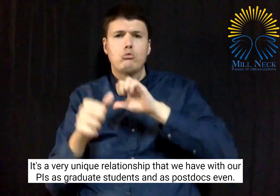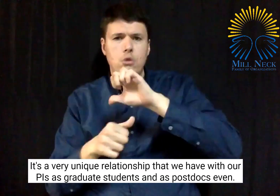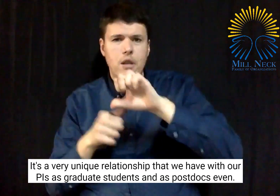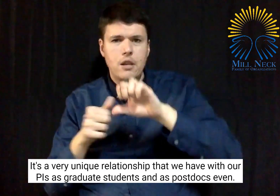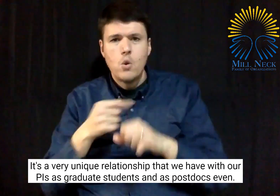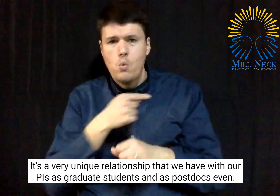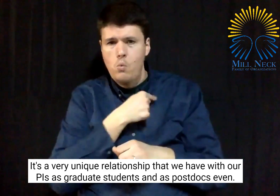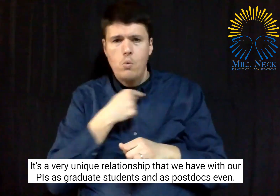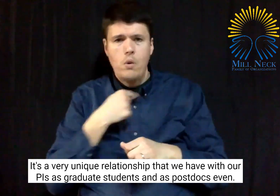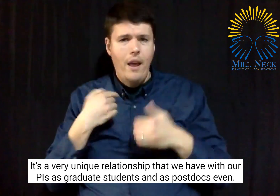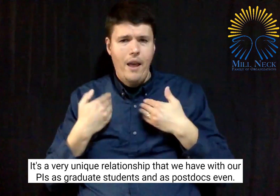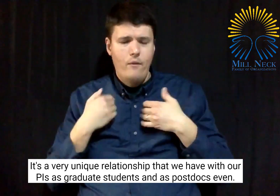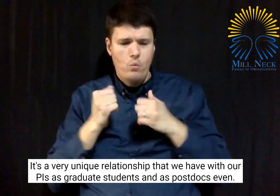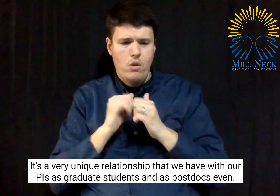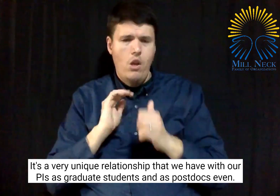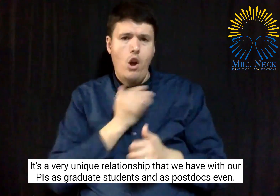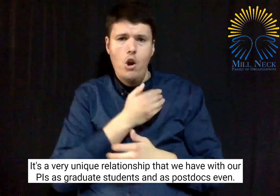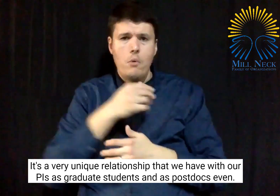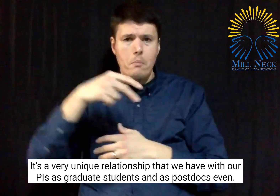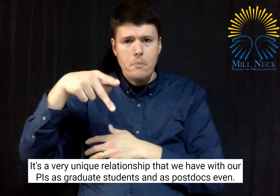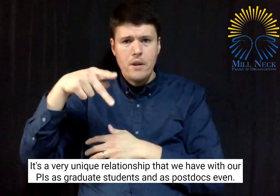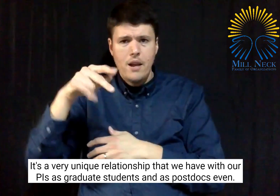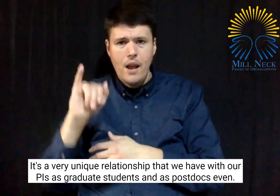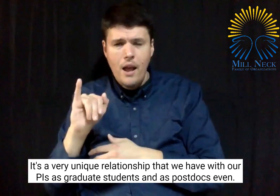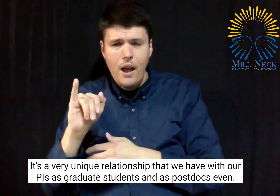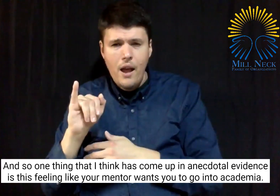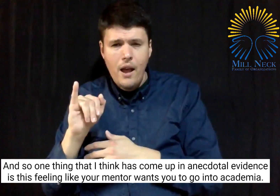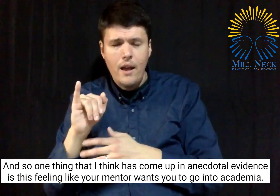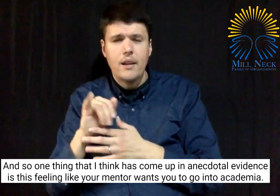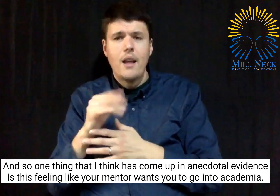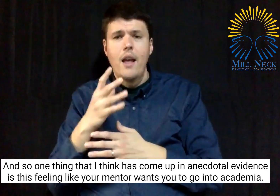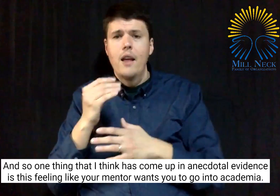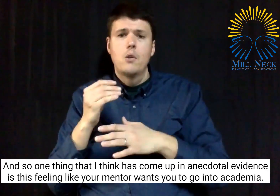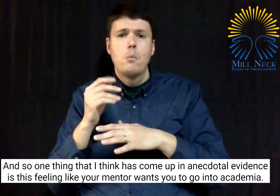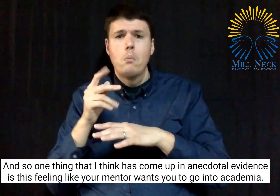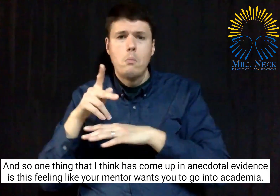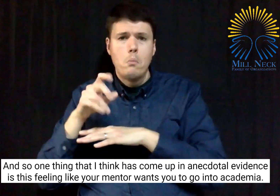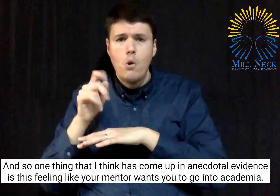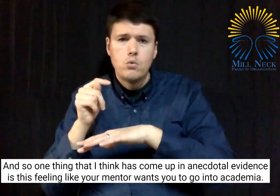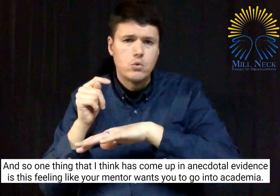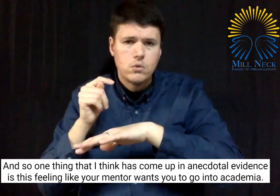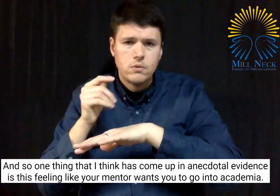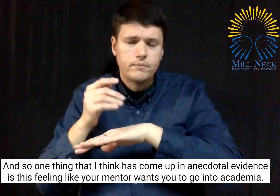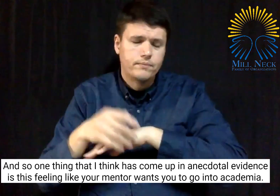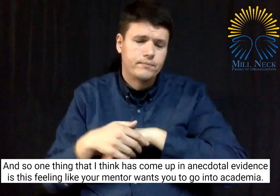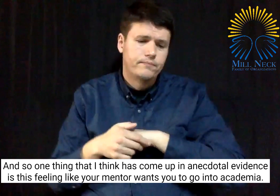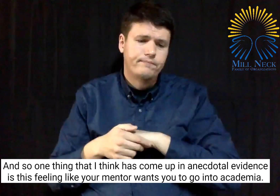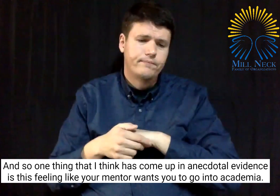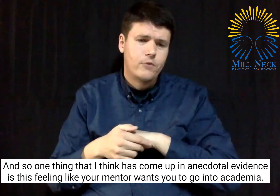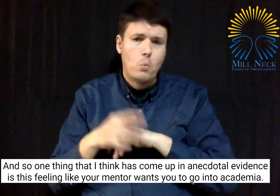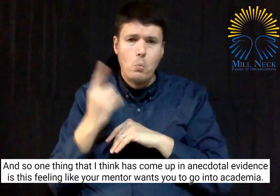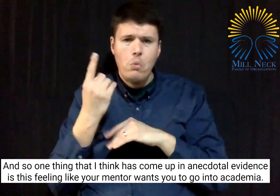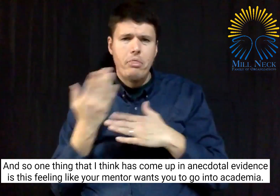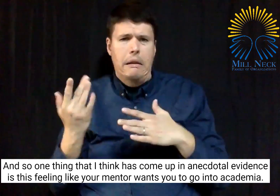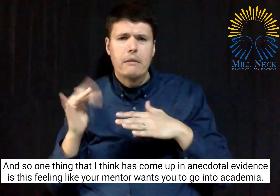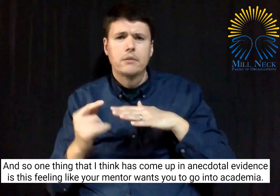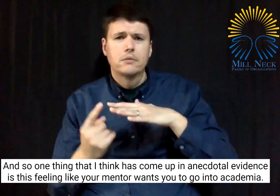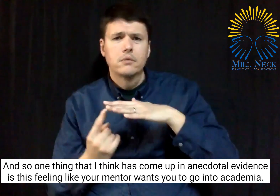our PIs as graduate students and as postdocs even. And so one thing that I think has come up in